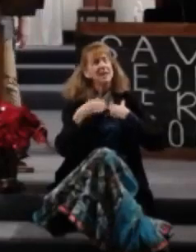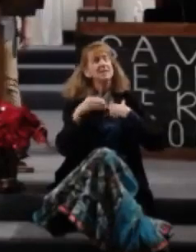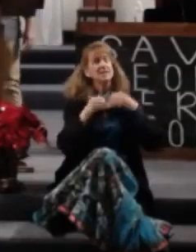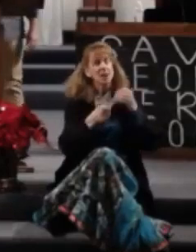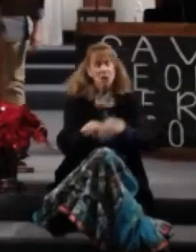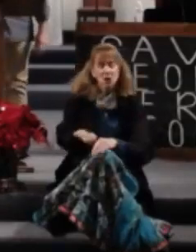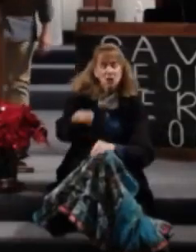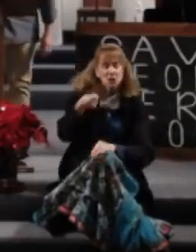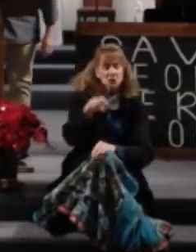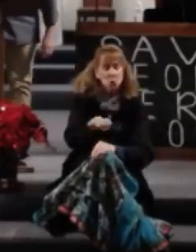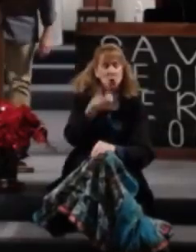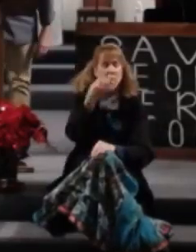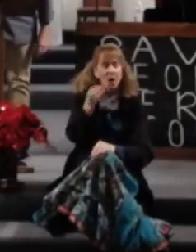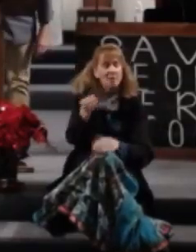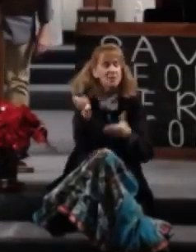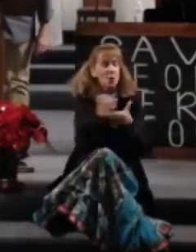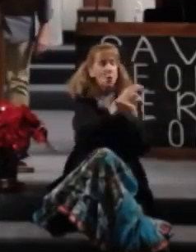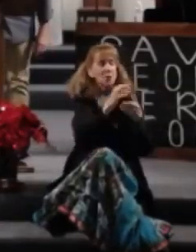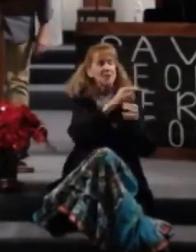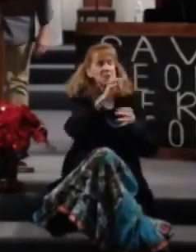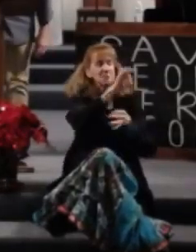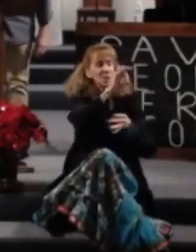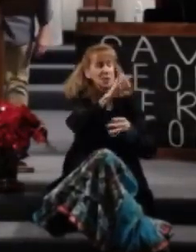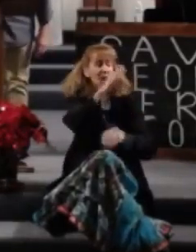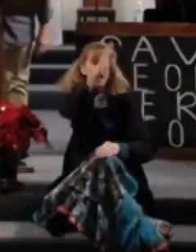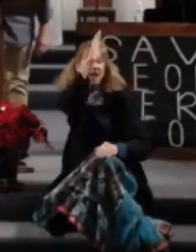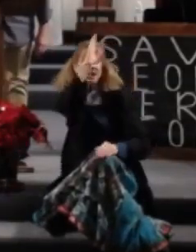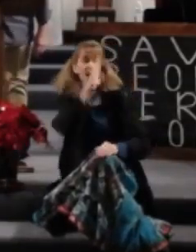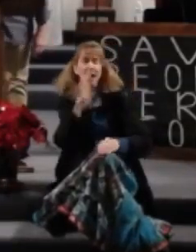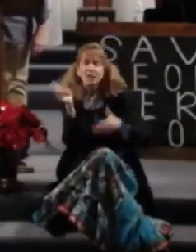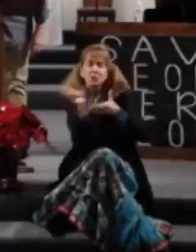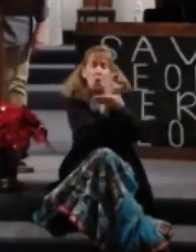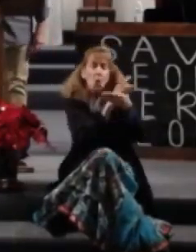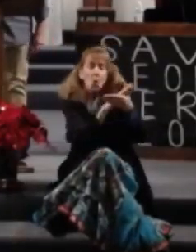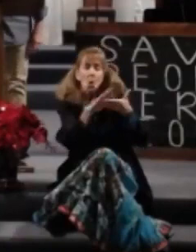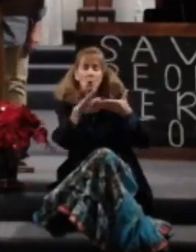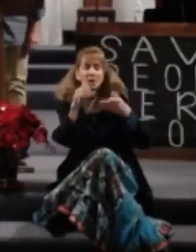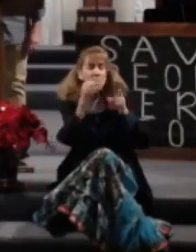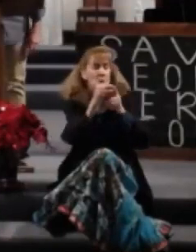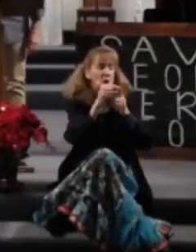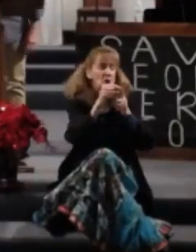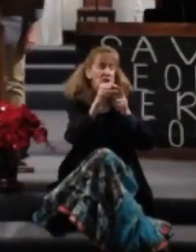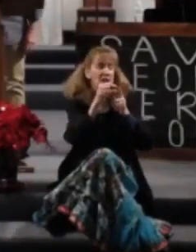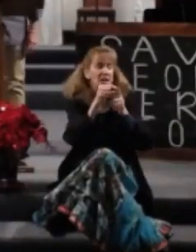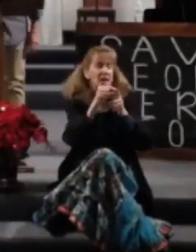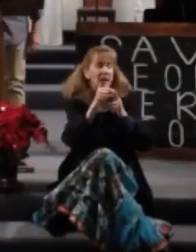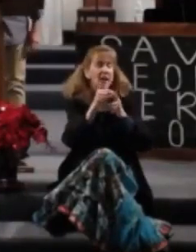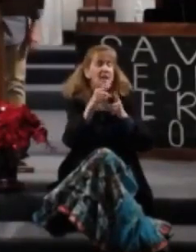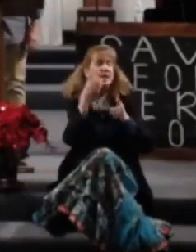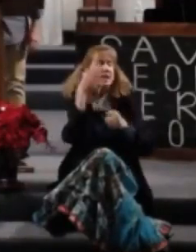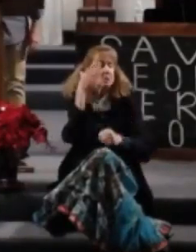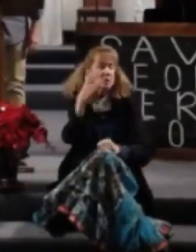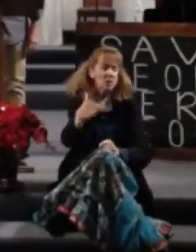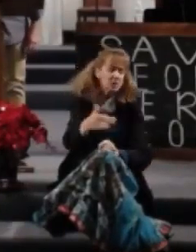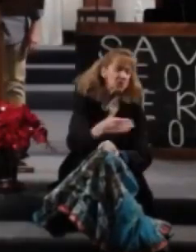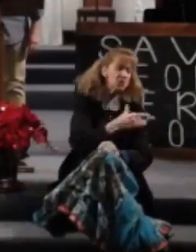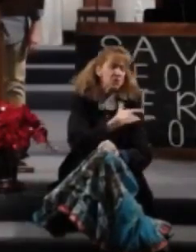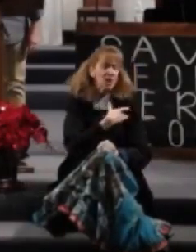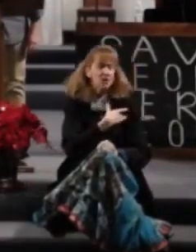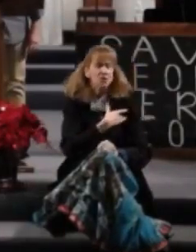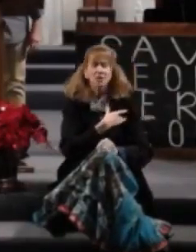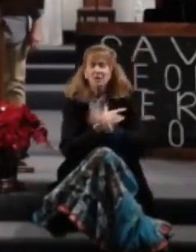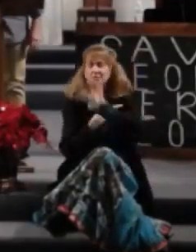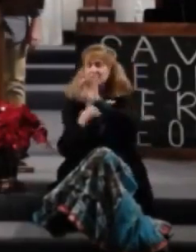Spirit, God's word. It is so powerful that Hebrews 4:12 says it penetrates even